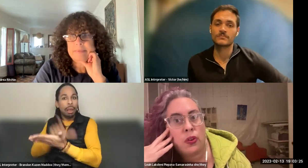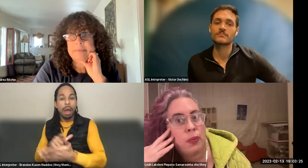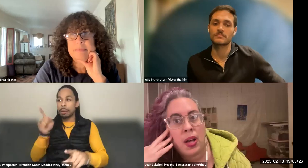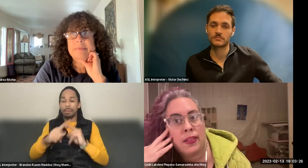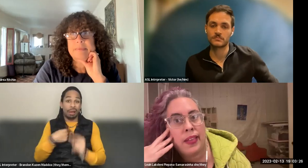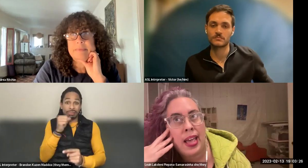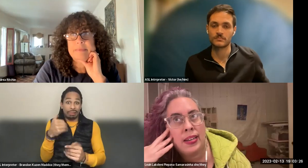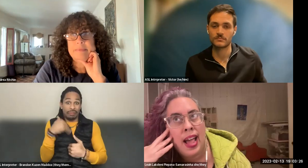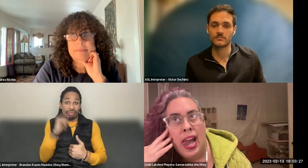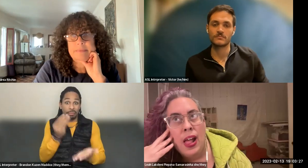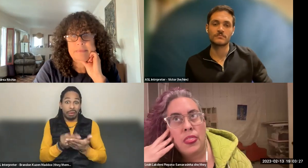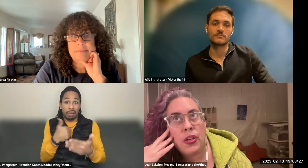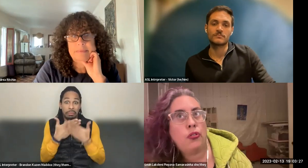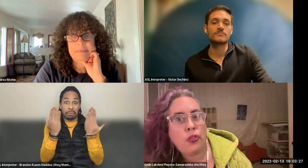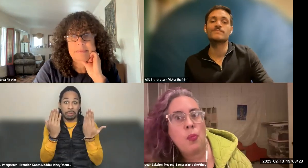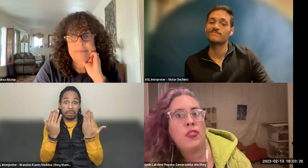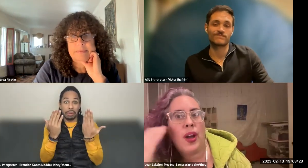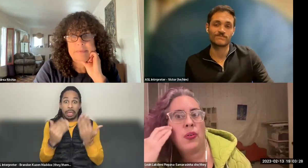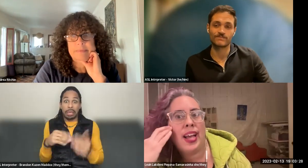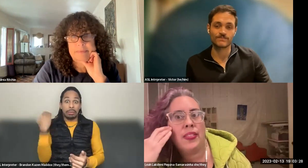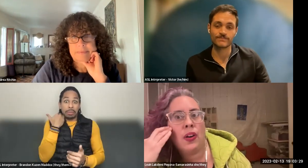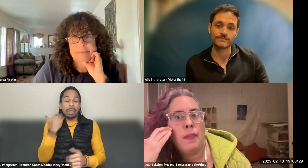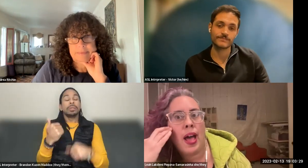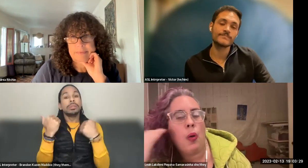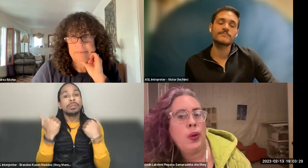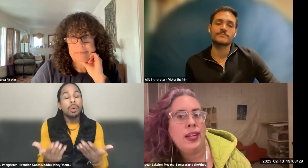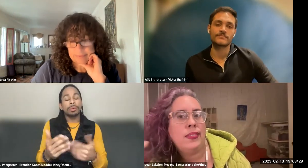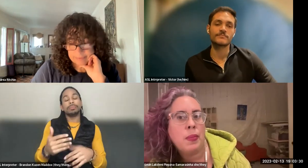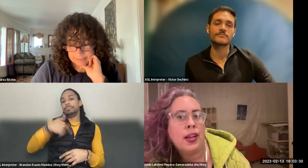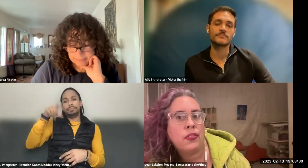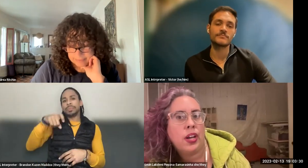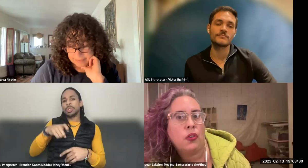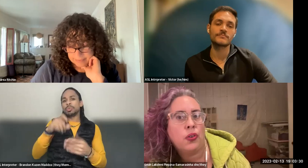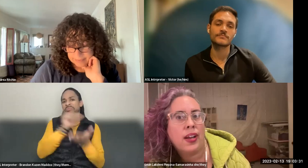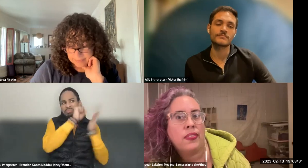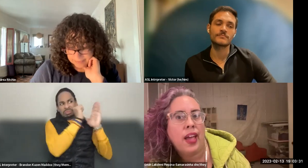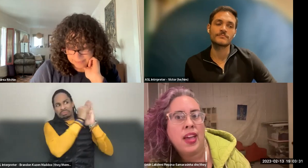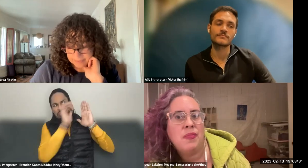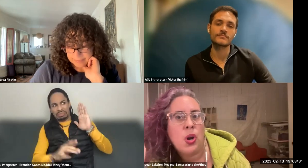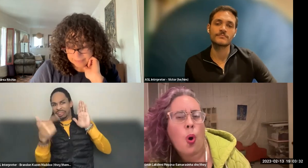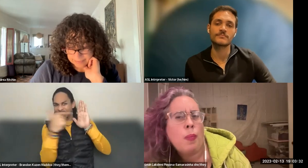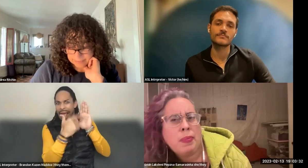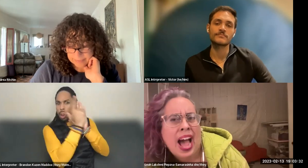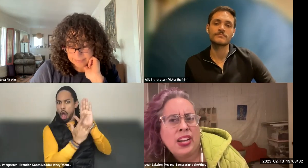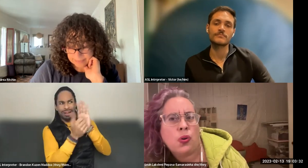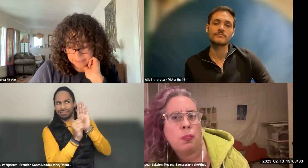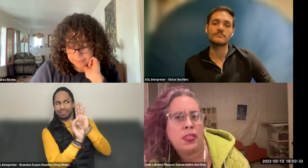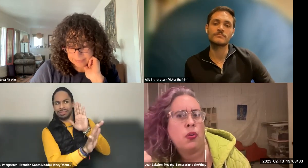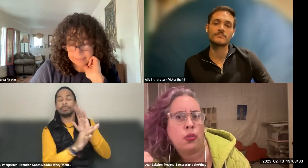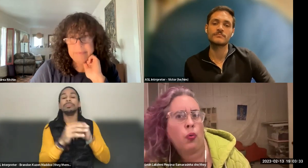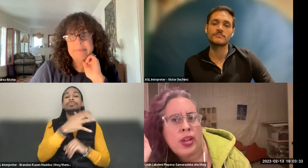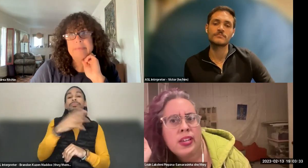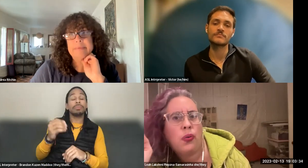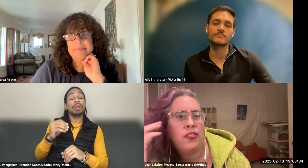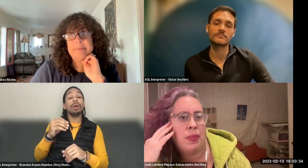end conservatorship laws. And there's so much rhetoric out there about how we need somebody else to care for us and that, you know, oh, maybe I don't, but then